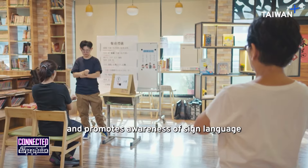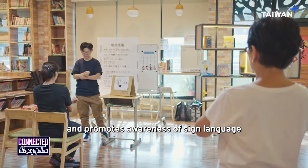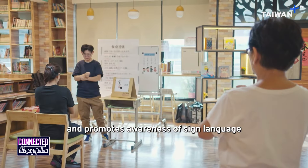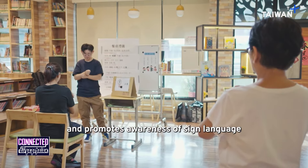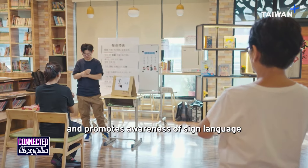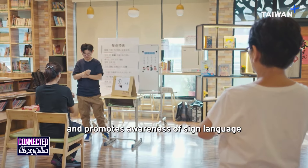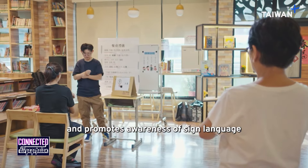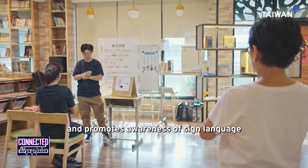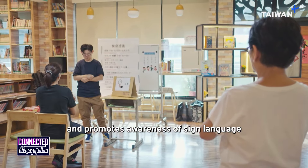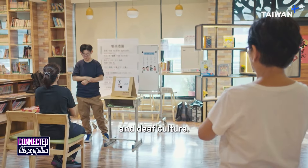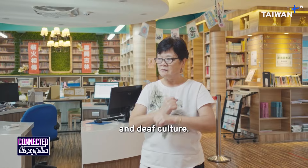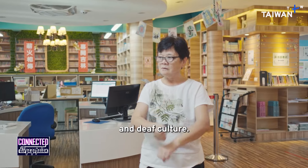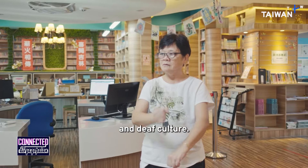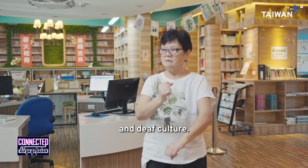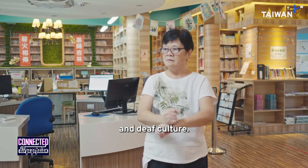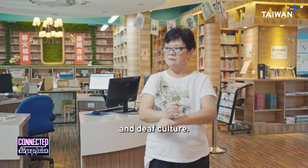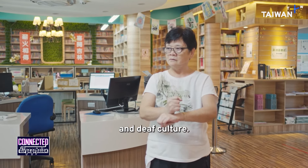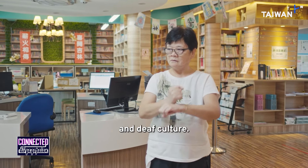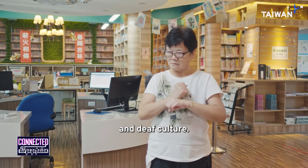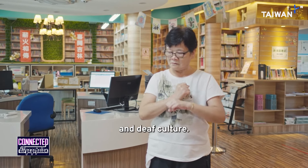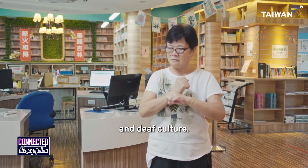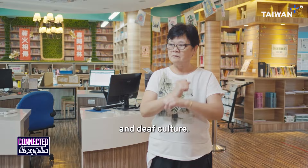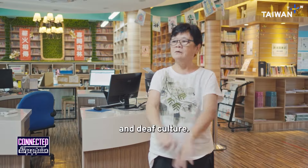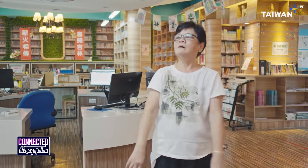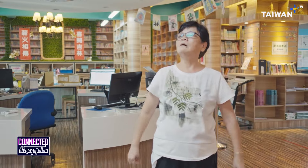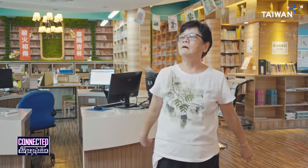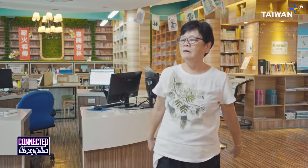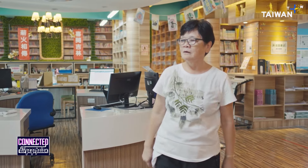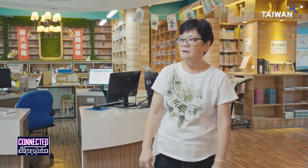of sign language and deaf culture.